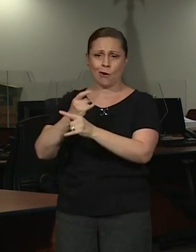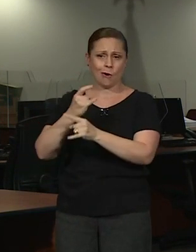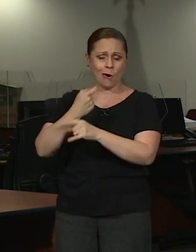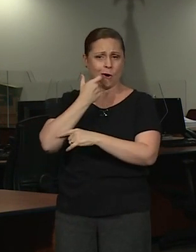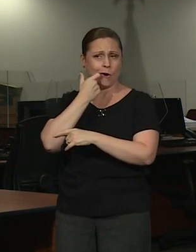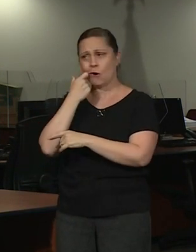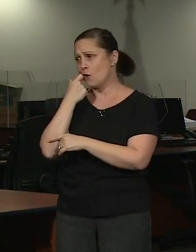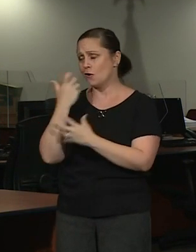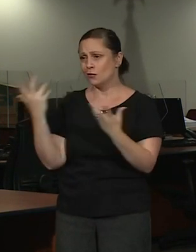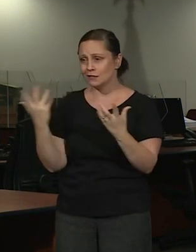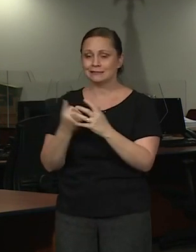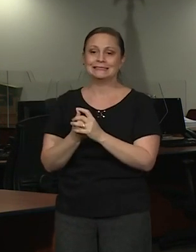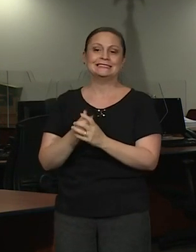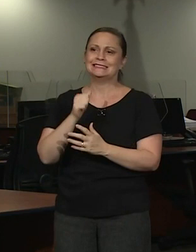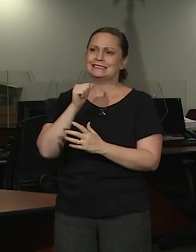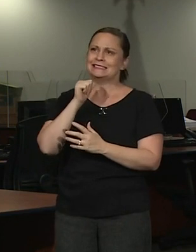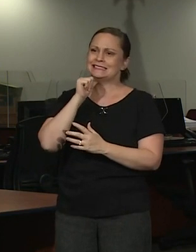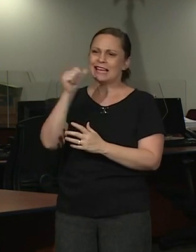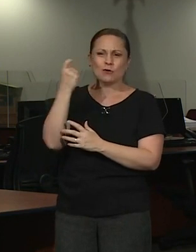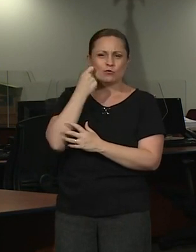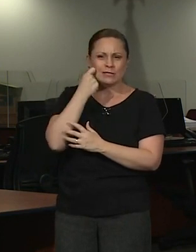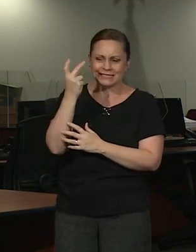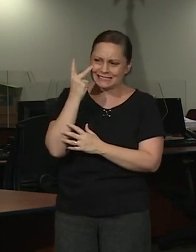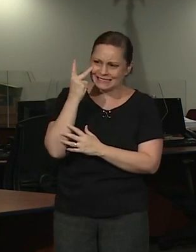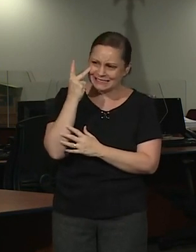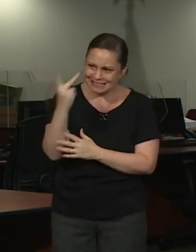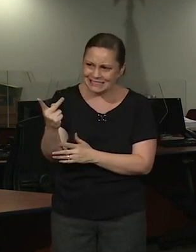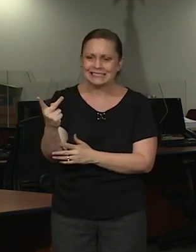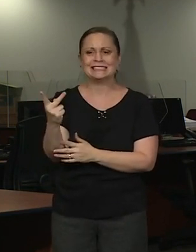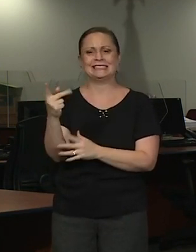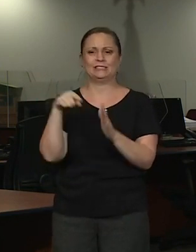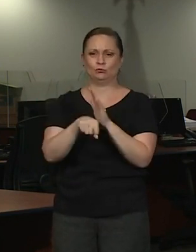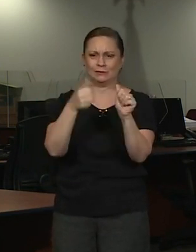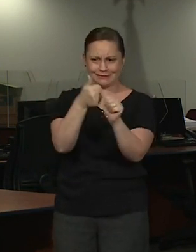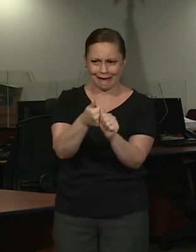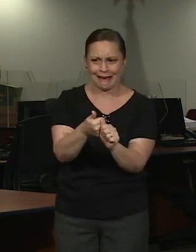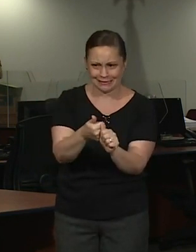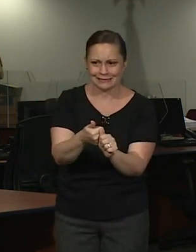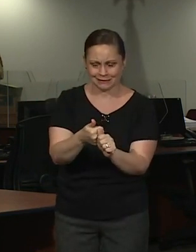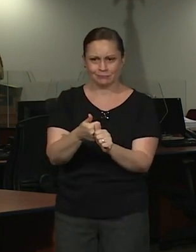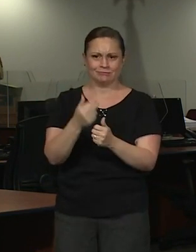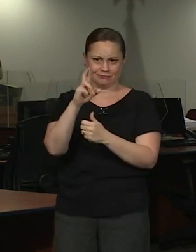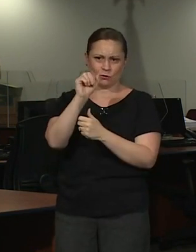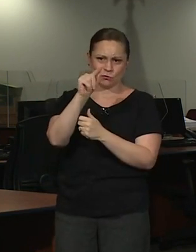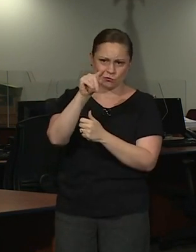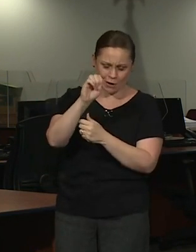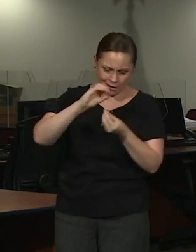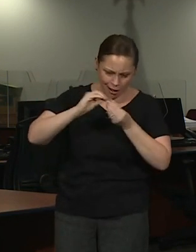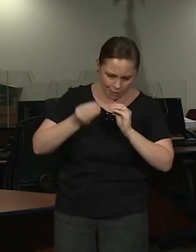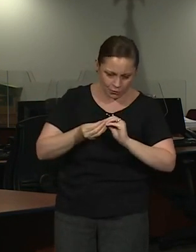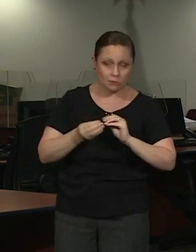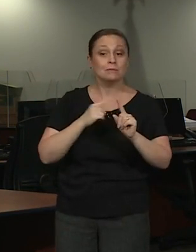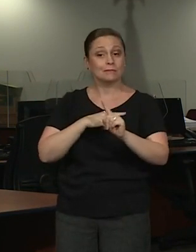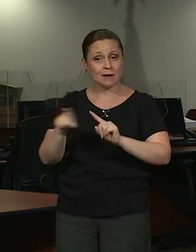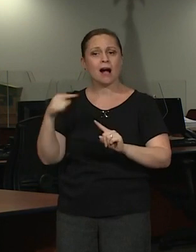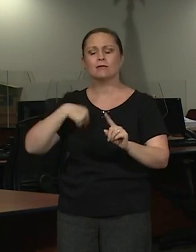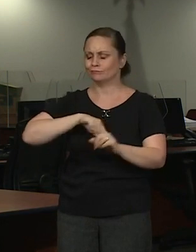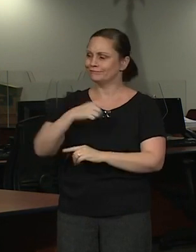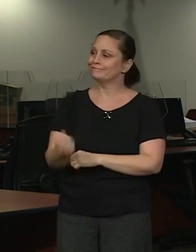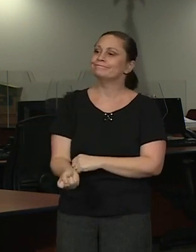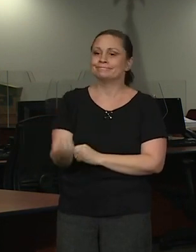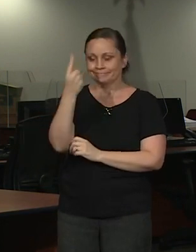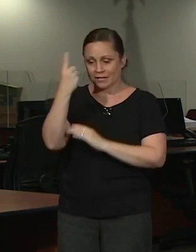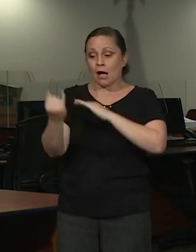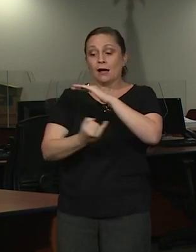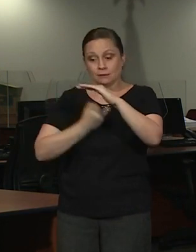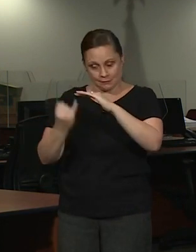the suicide rates lately, but all of this kind of isolation does cause those sorts of